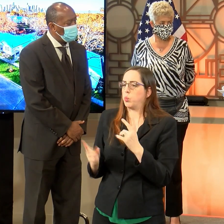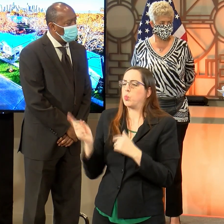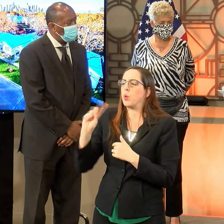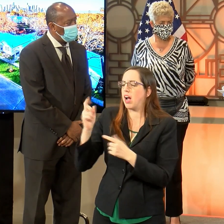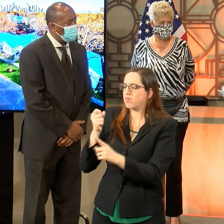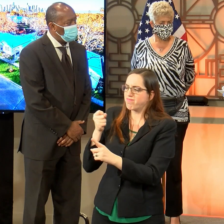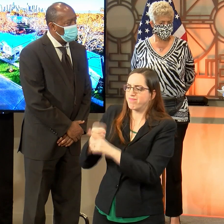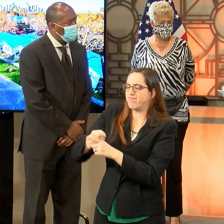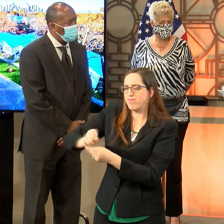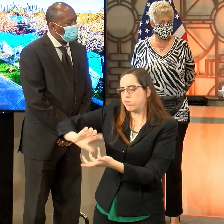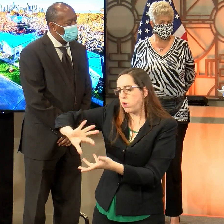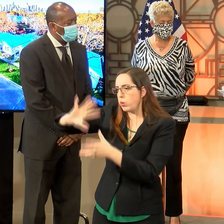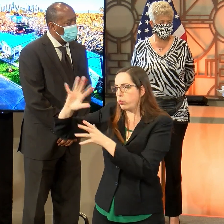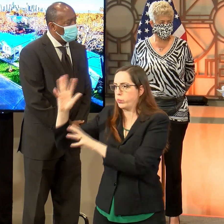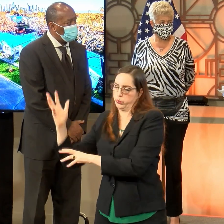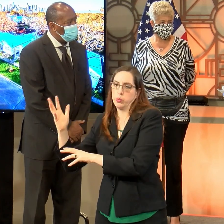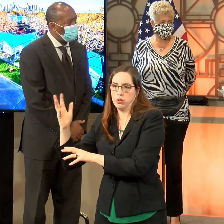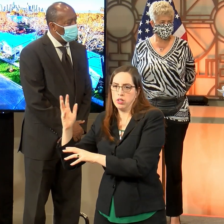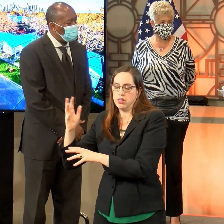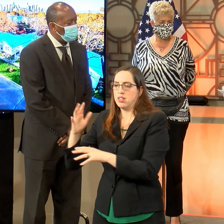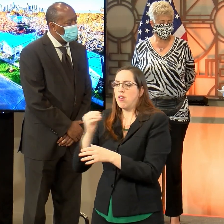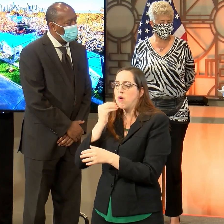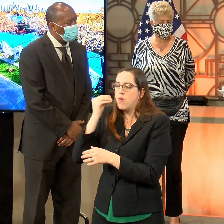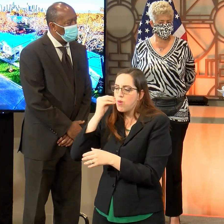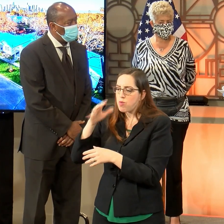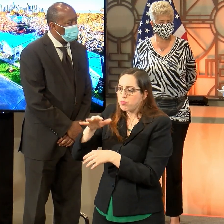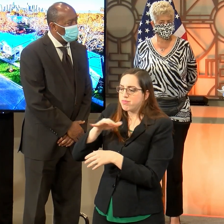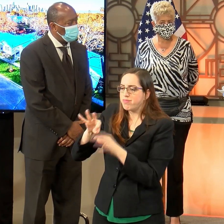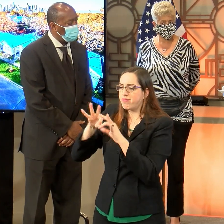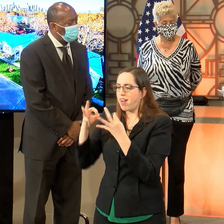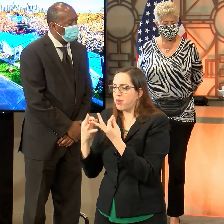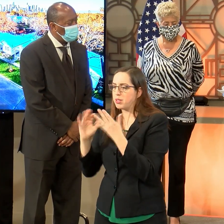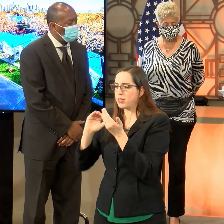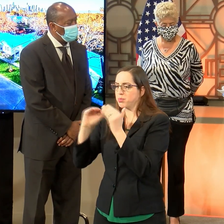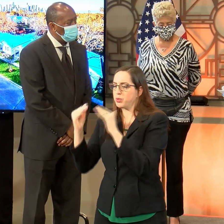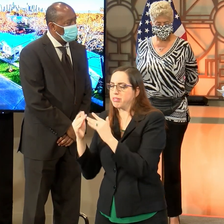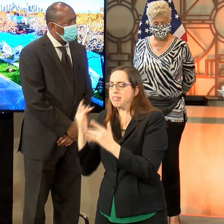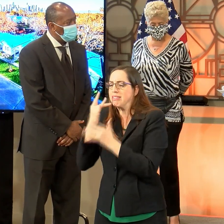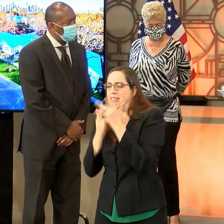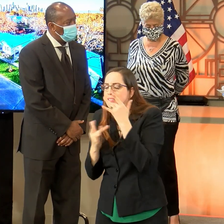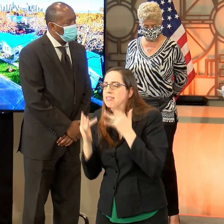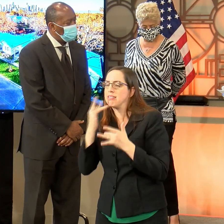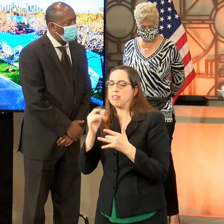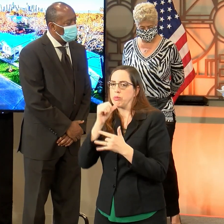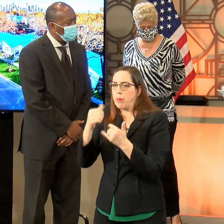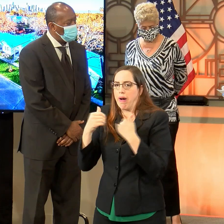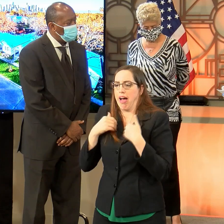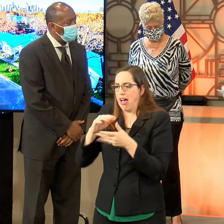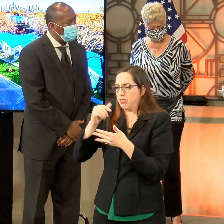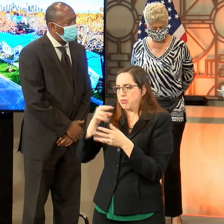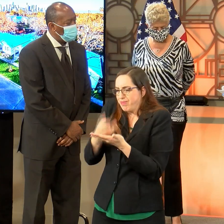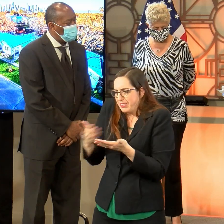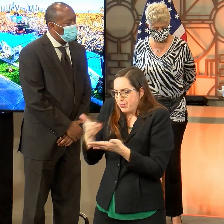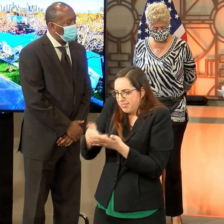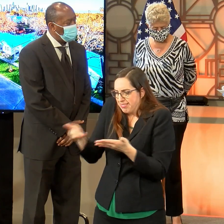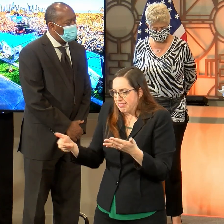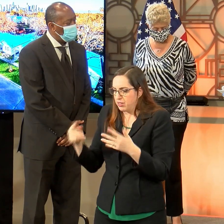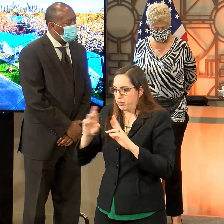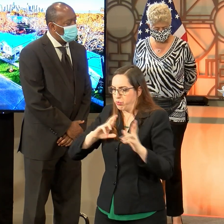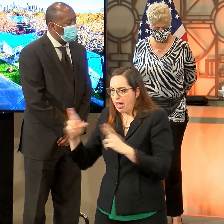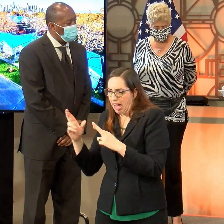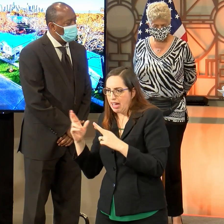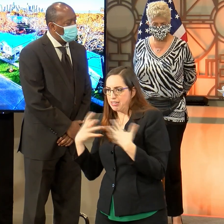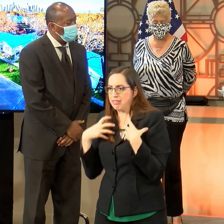damage: in the homes and communities with the fewest resources to respond to and recover from this health threat and